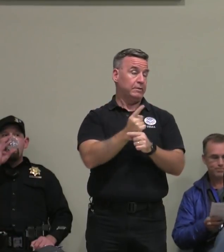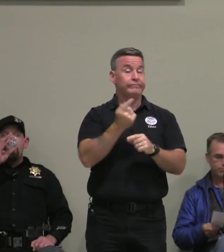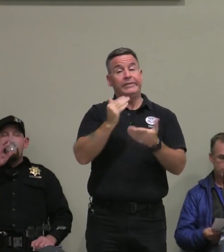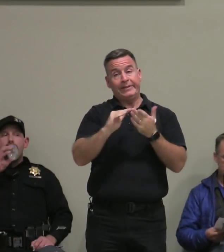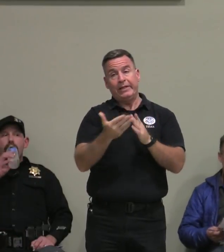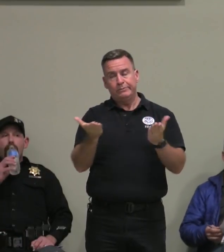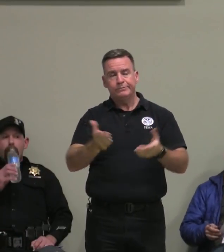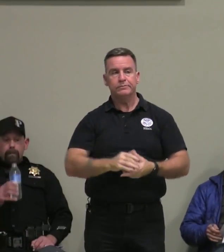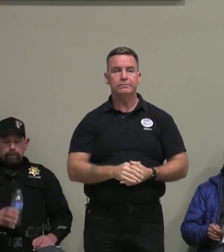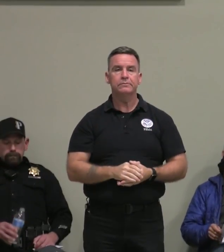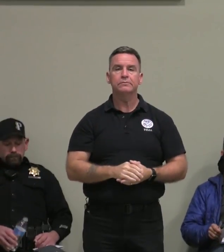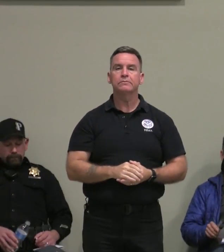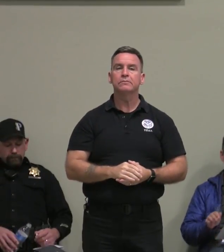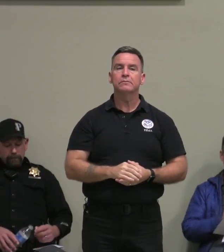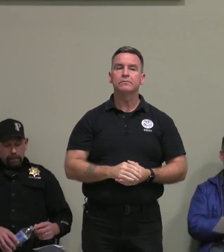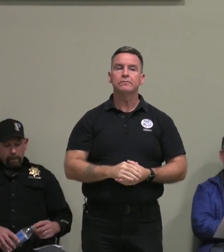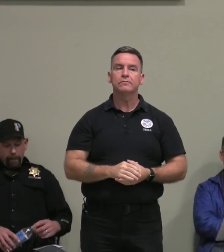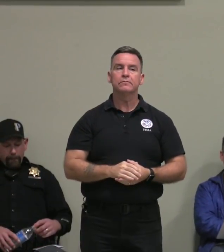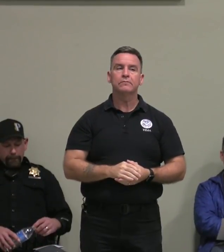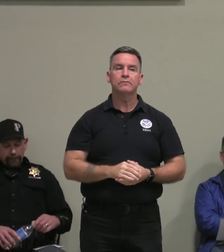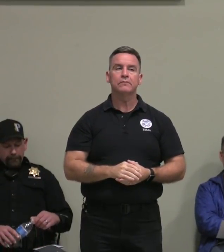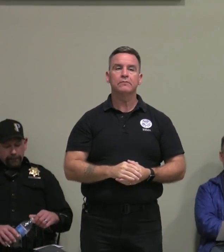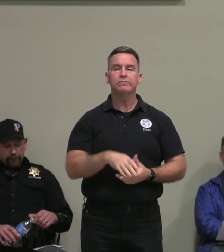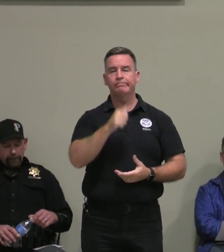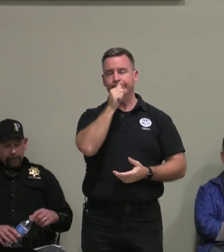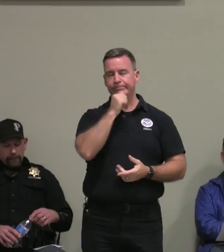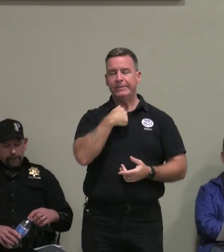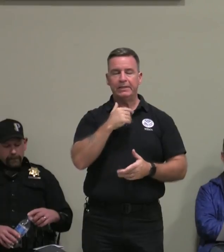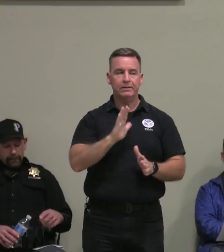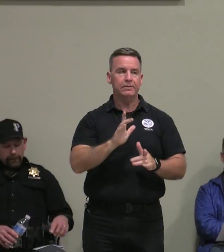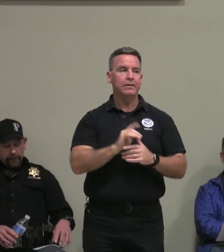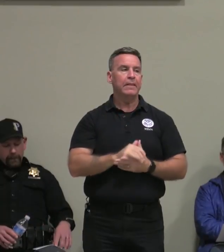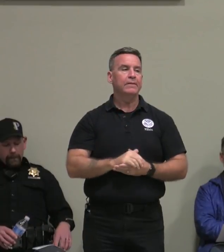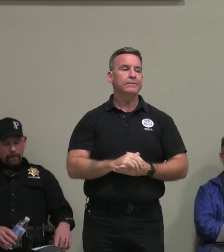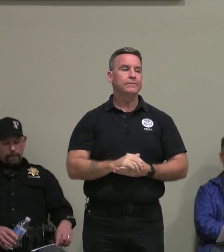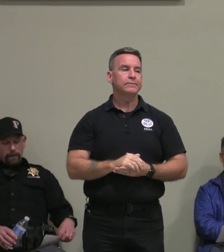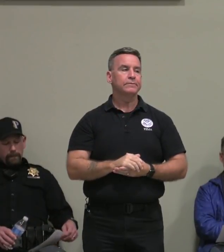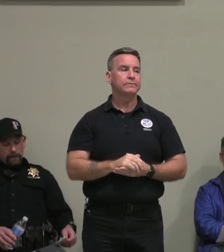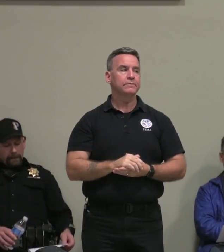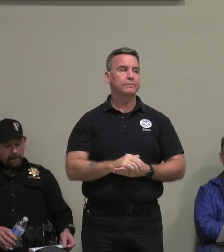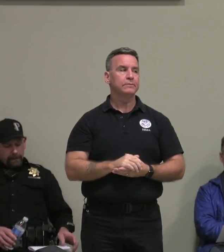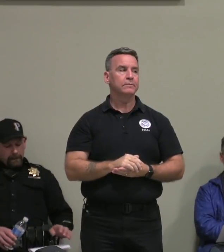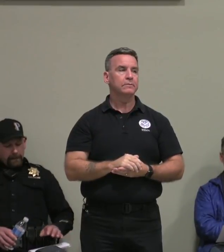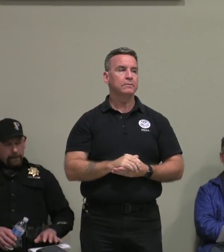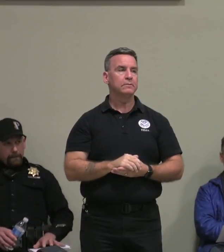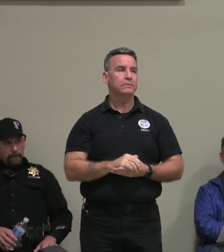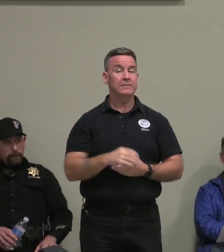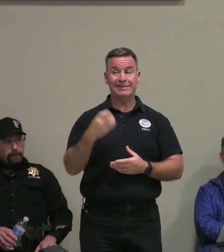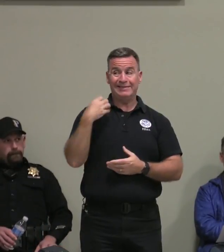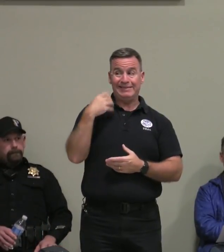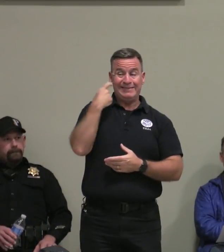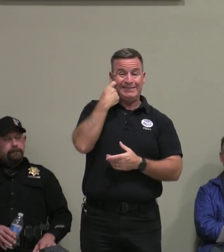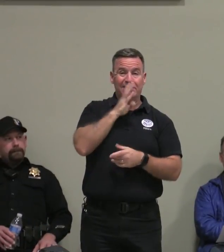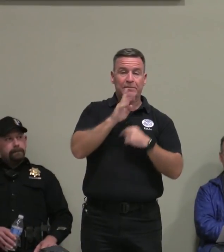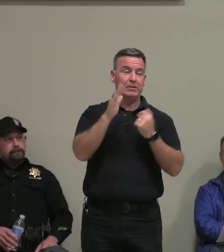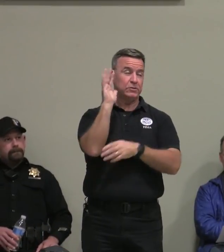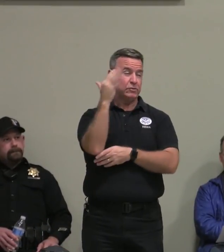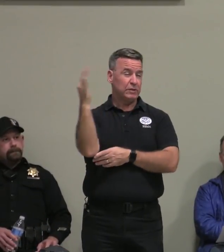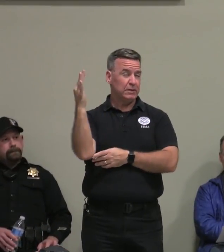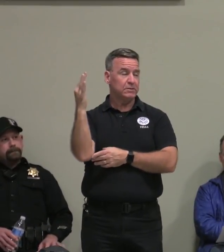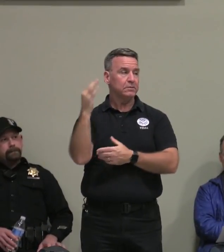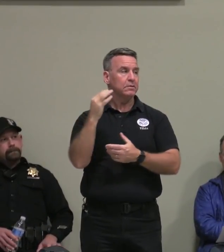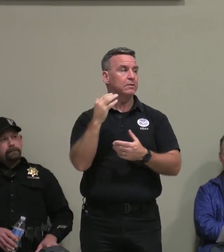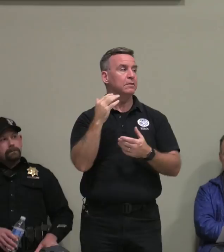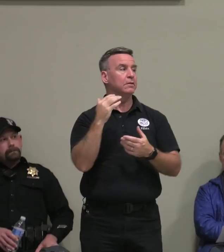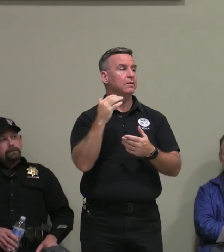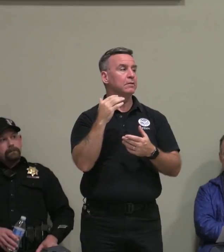town. And so bear with me a moment. Okay. So the chief just talked about trees. Now we